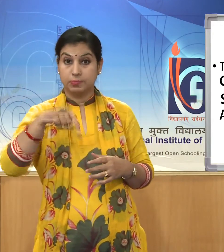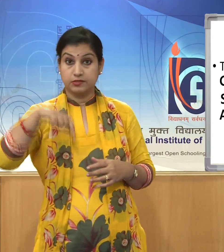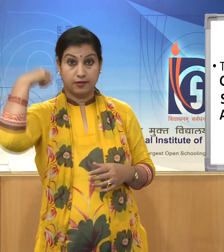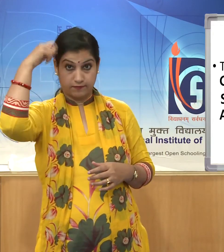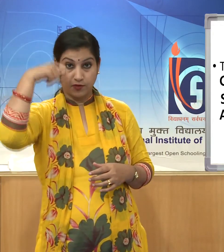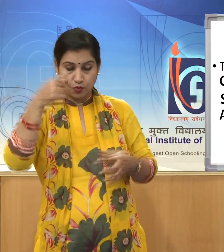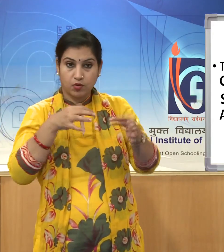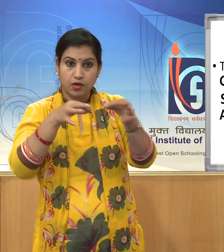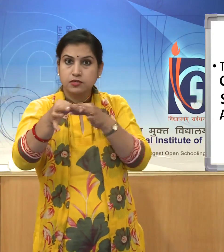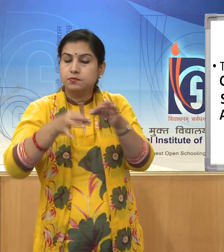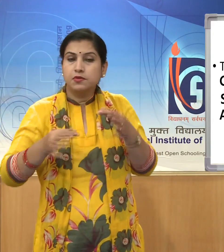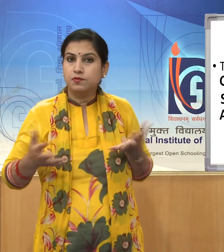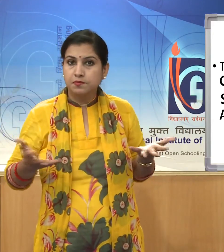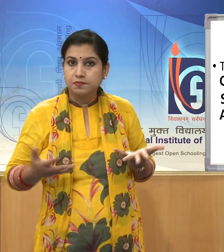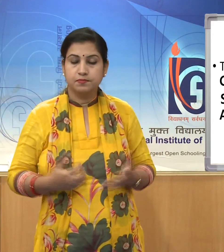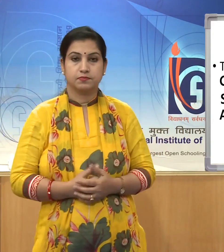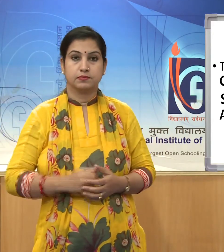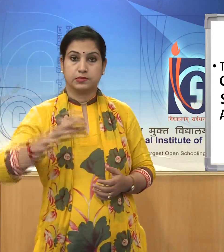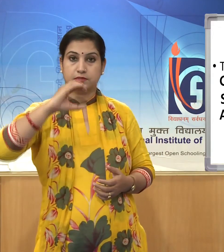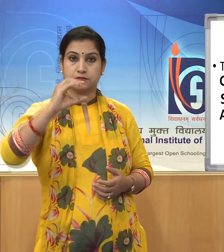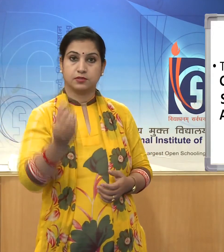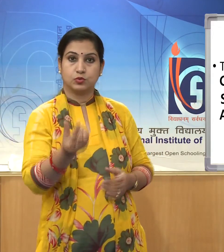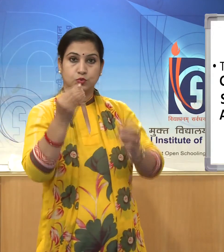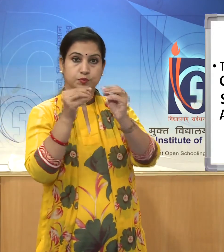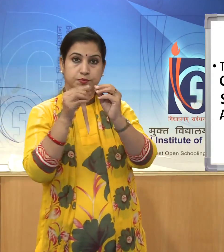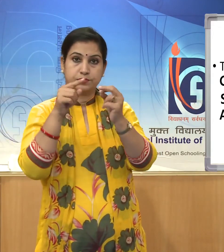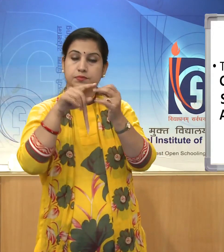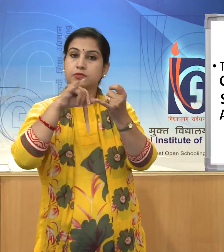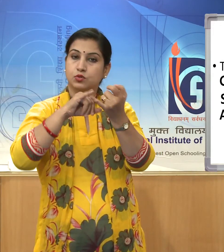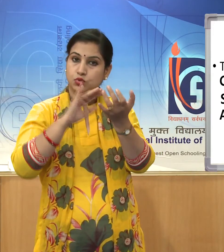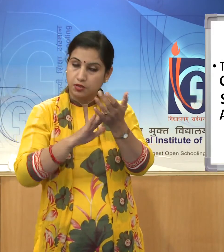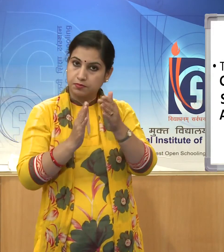video. This video has explained about Cubism,